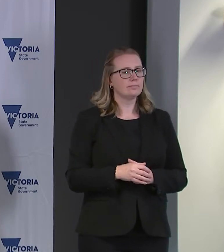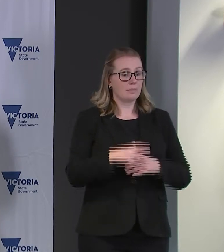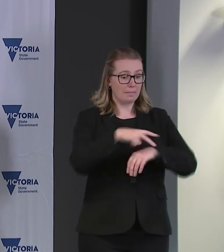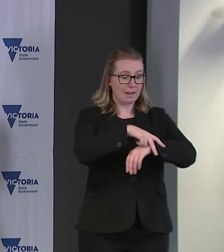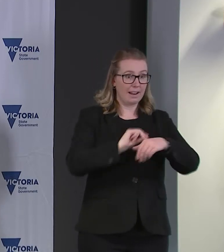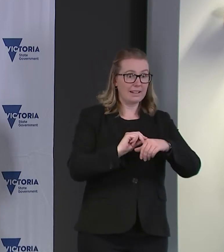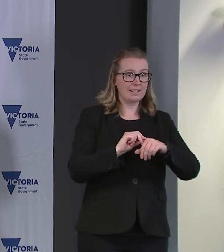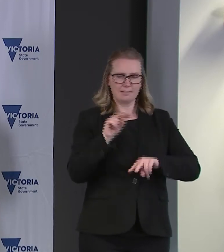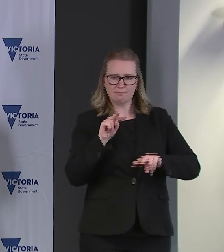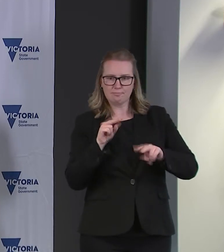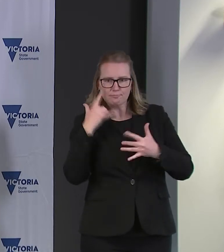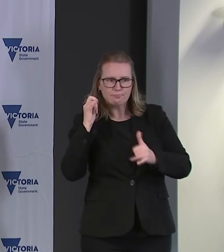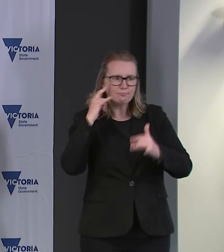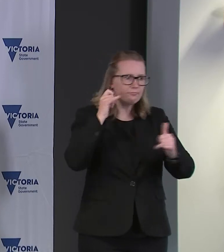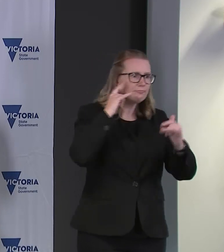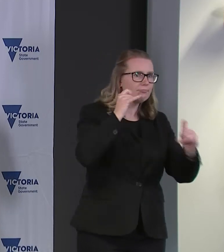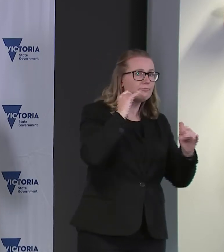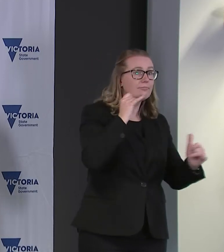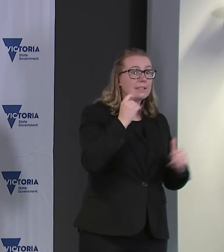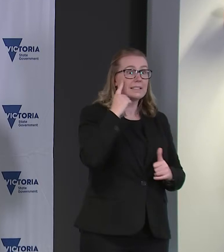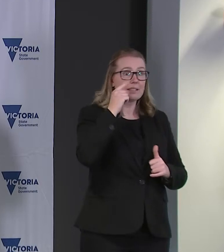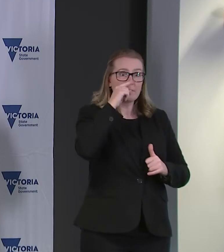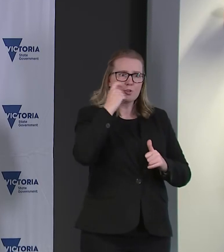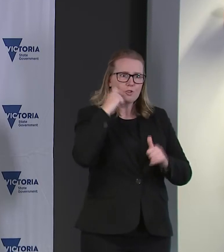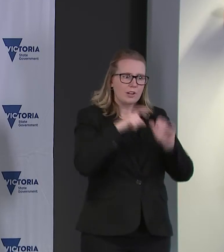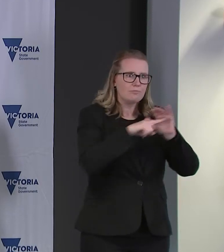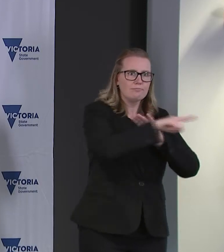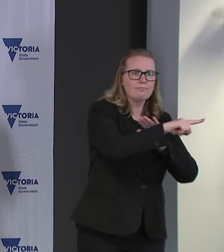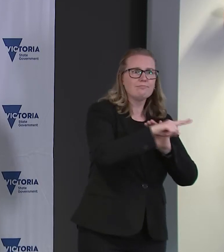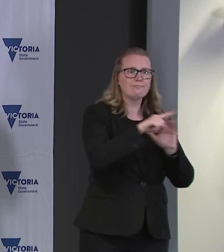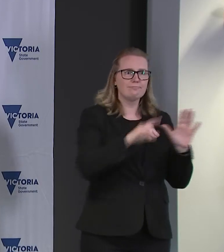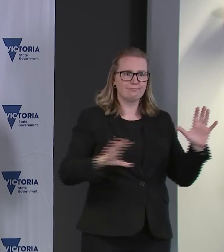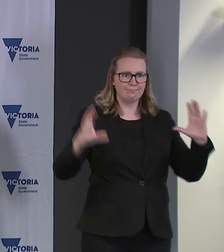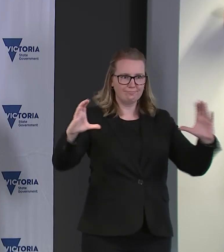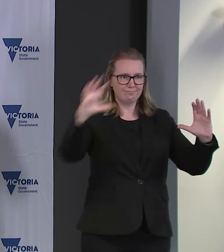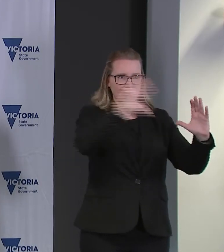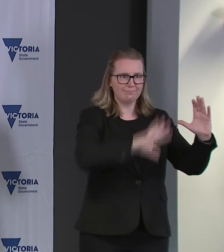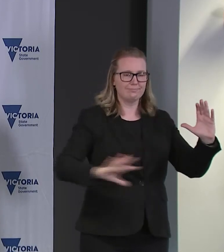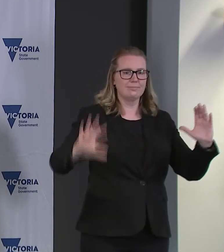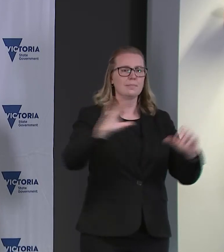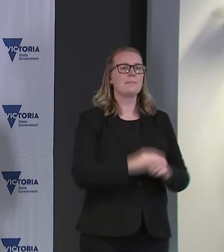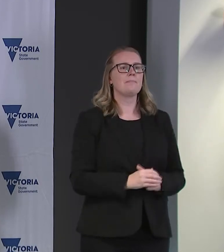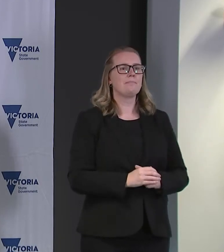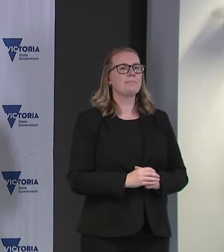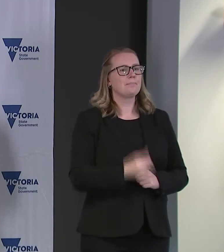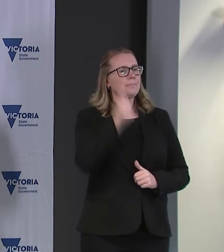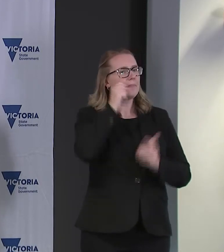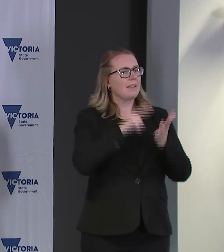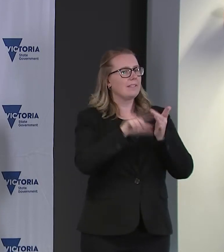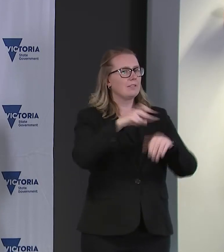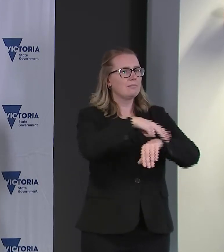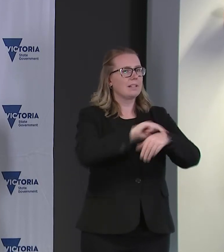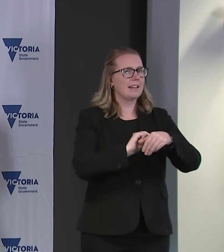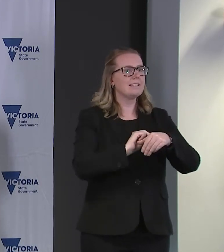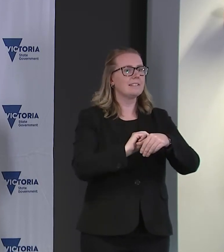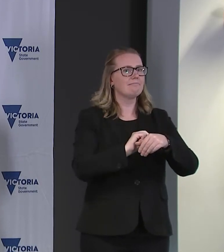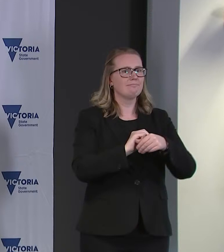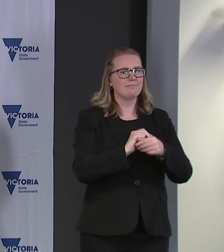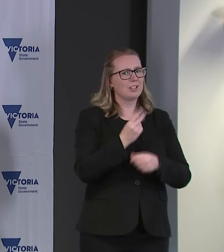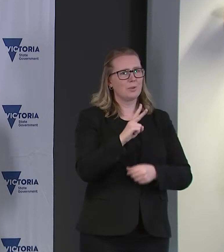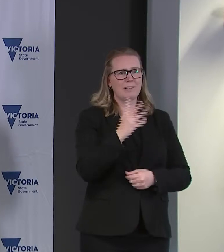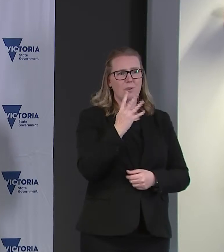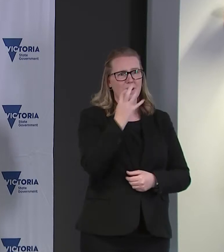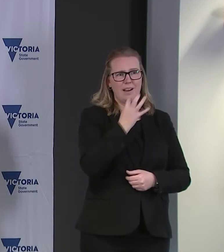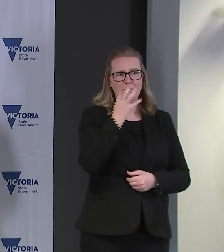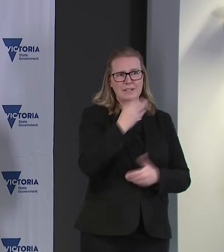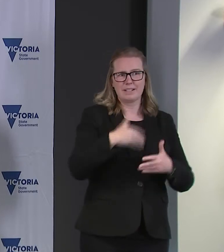have been and any cases of people breaching rules? I've had updates that Victoria Police are out there 24/7